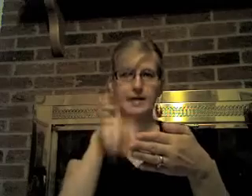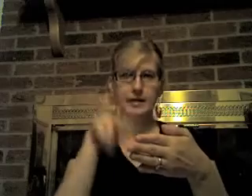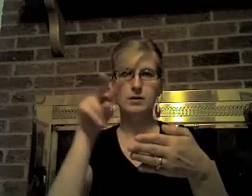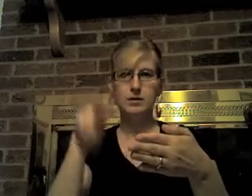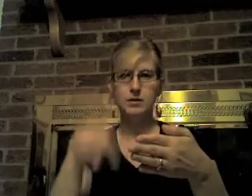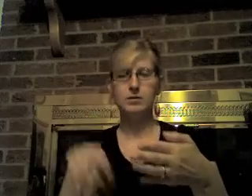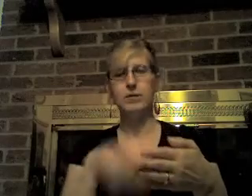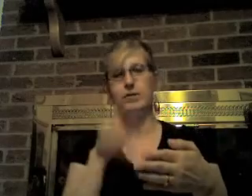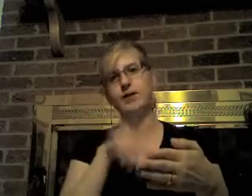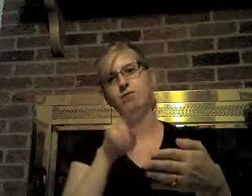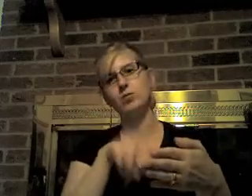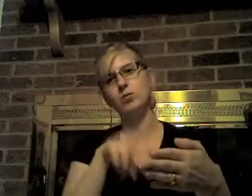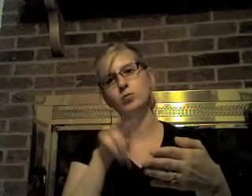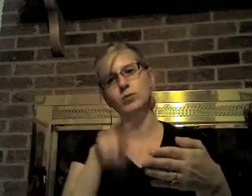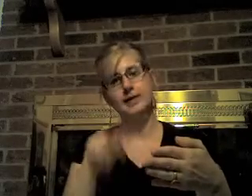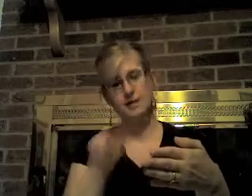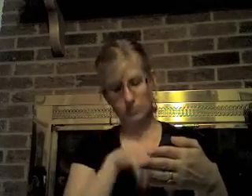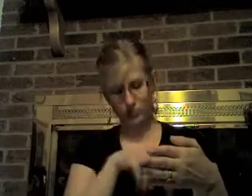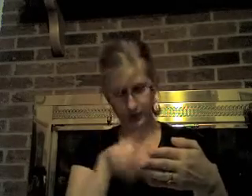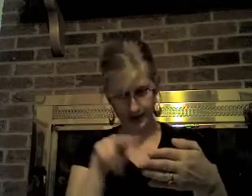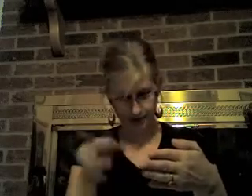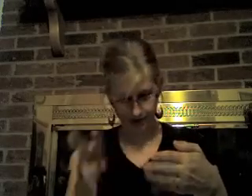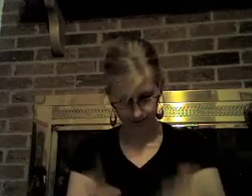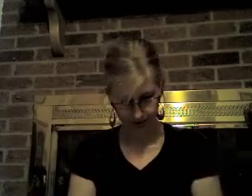read, but informal read, read.